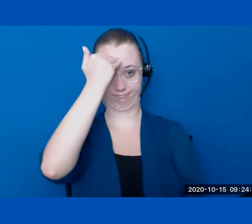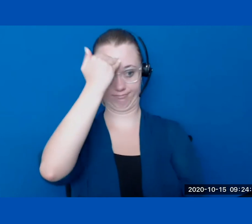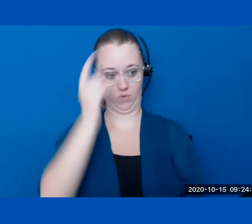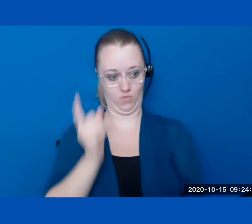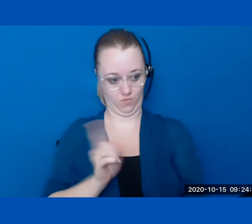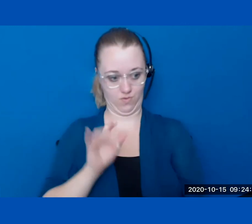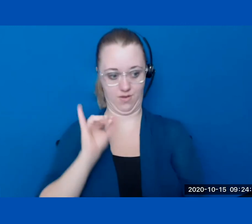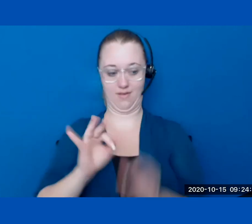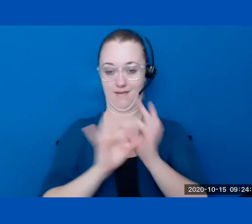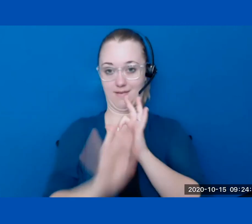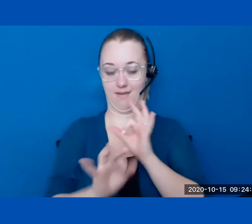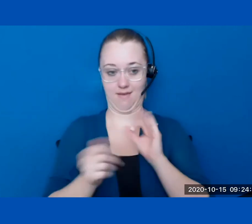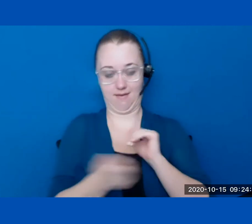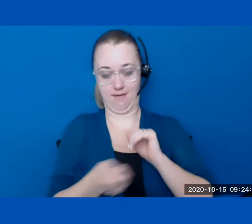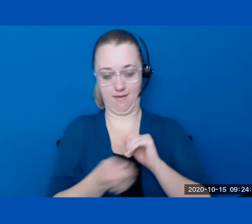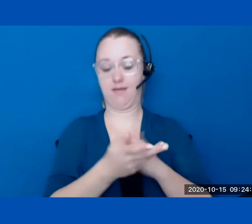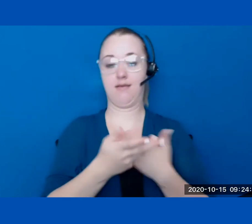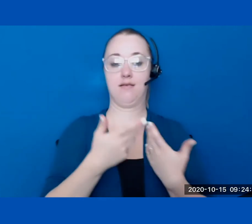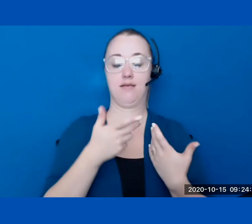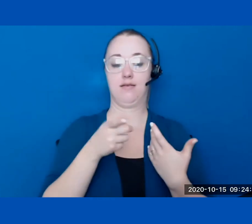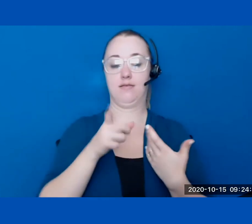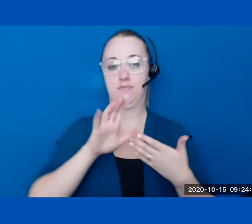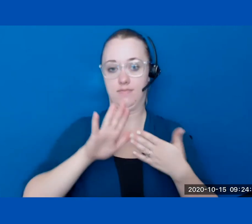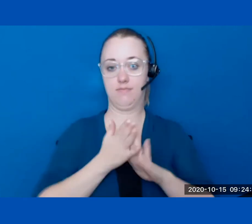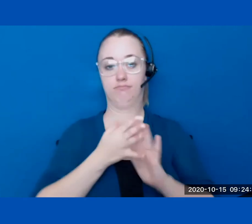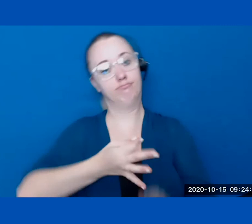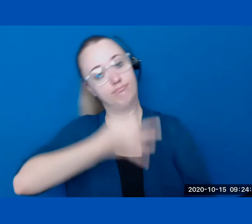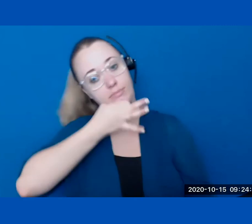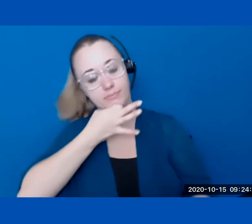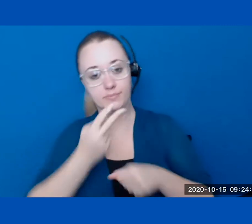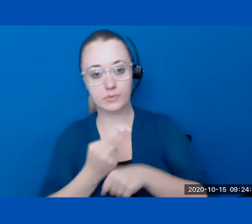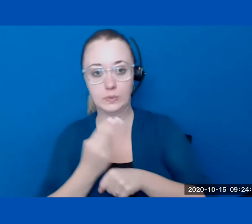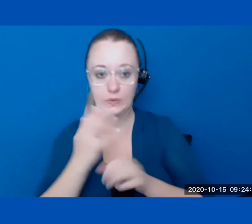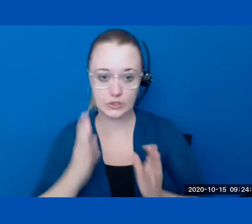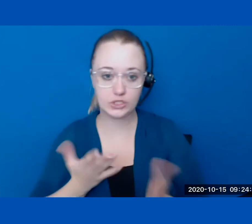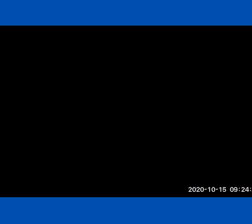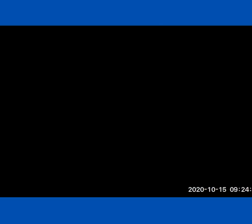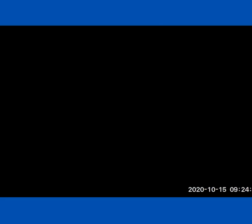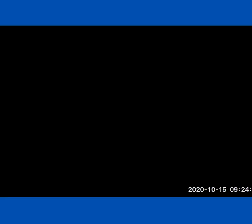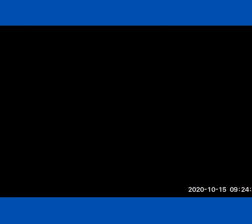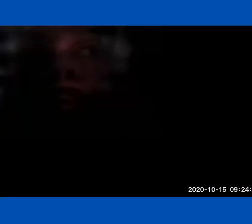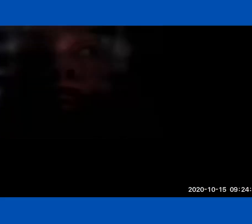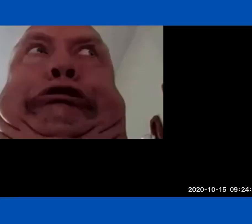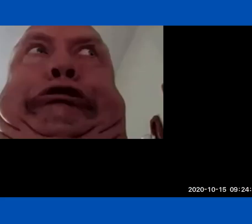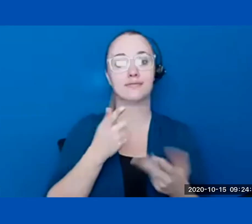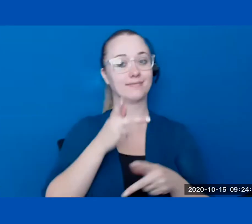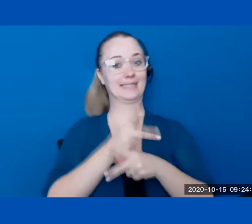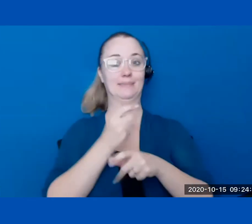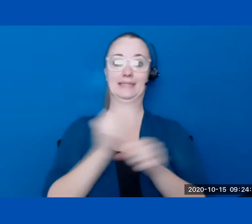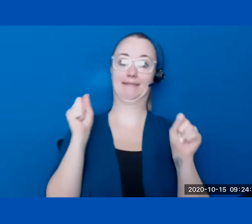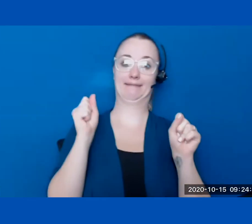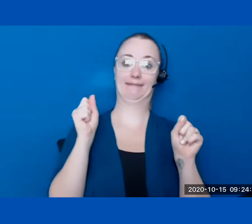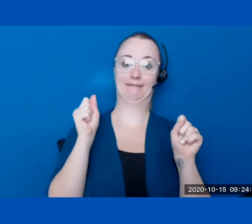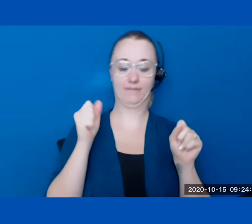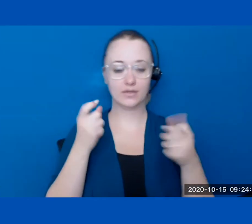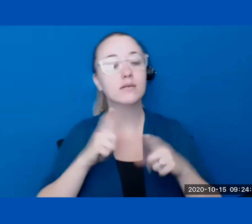get to be a real good user. If it's not only about how well you use it to keep you safe, but also keeping